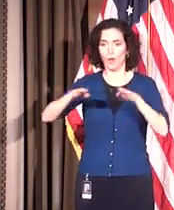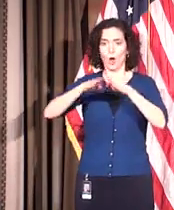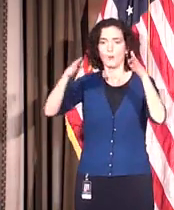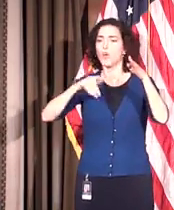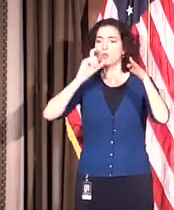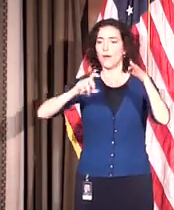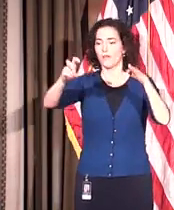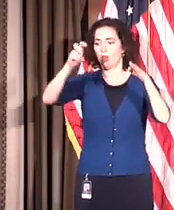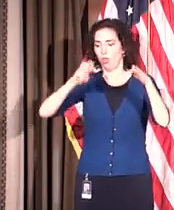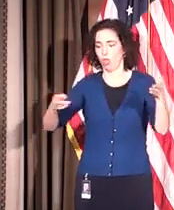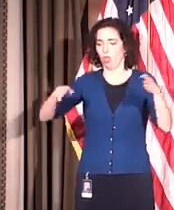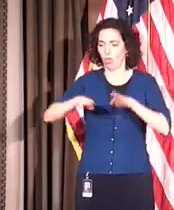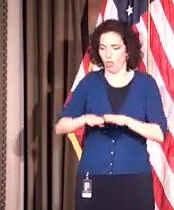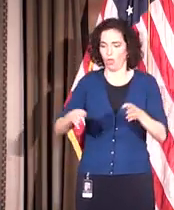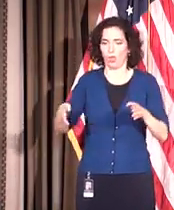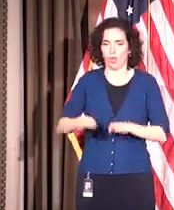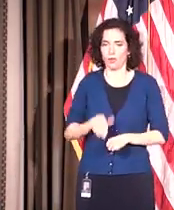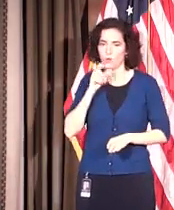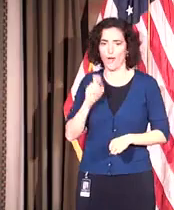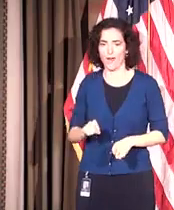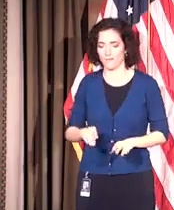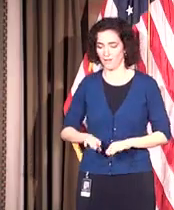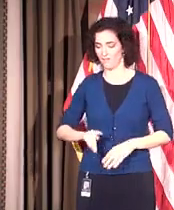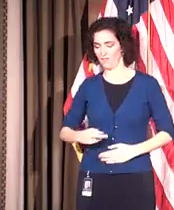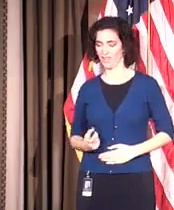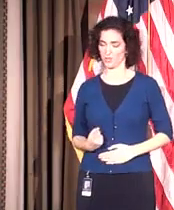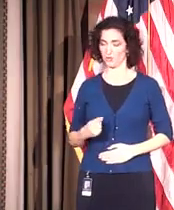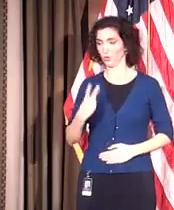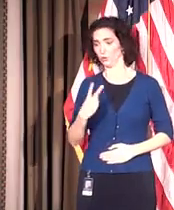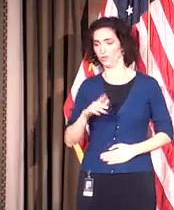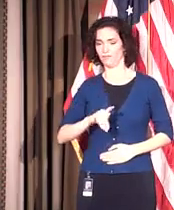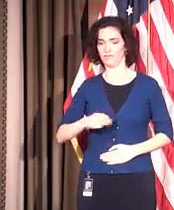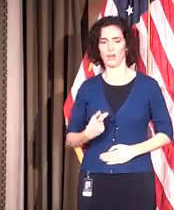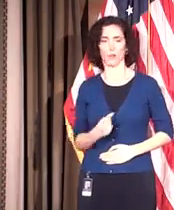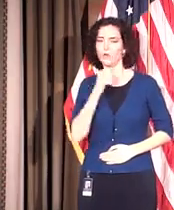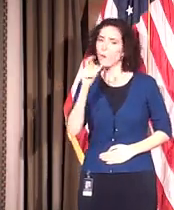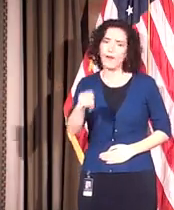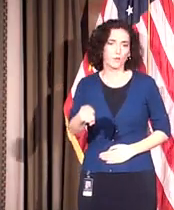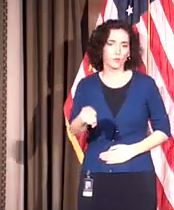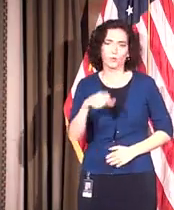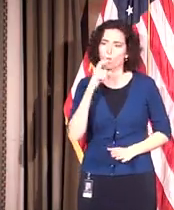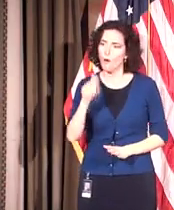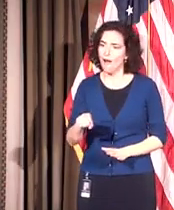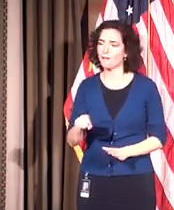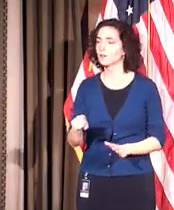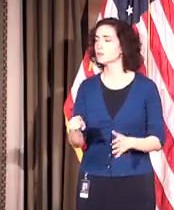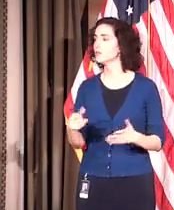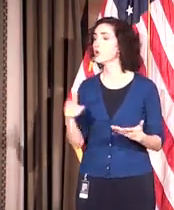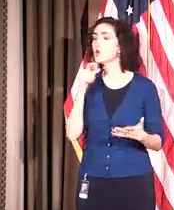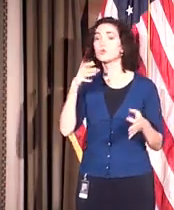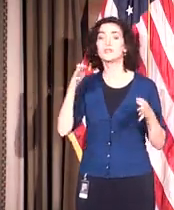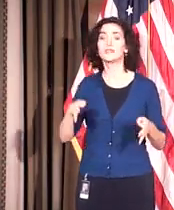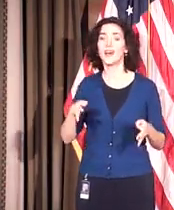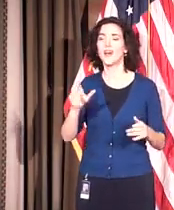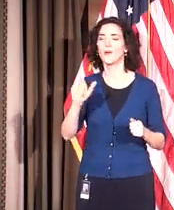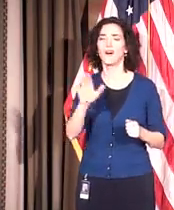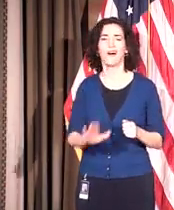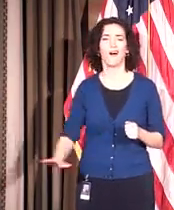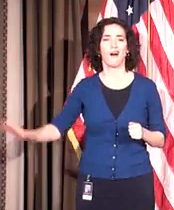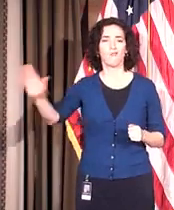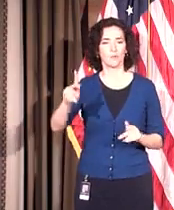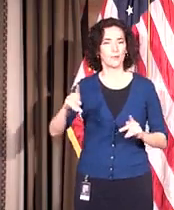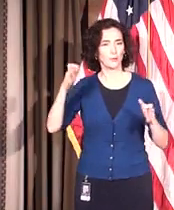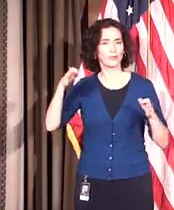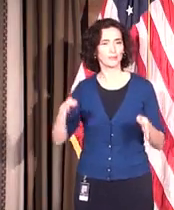don't have to go to phase 2. We don't have to go to phase 1. But the people of Louisiana will determine whether, in